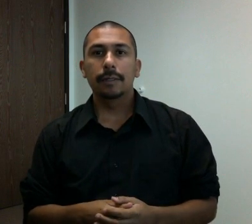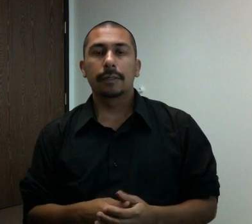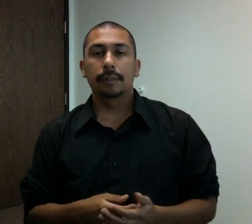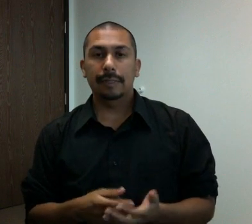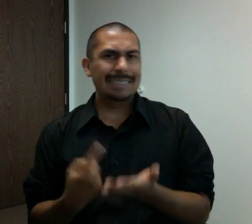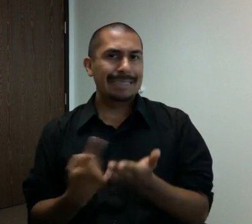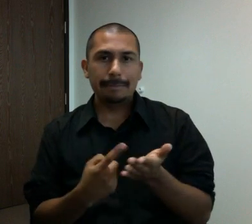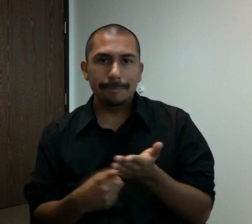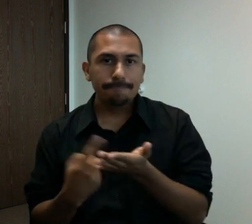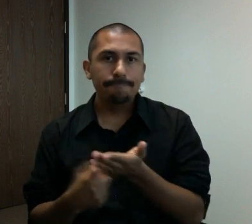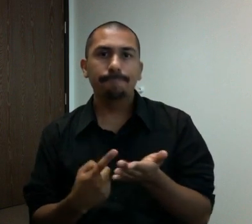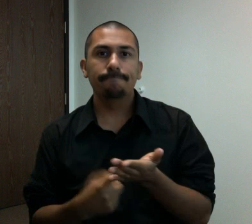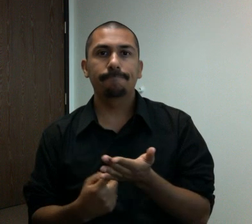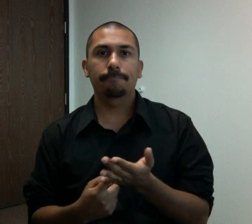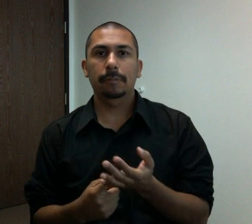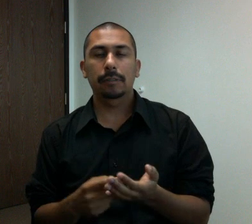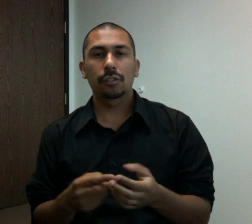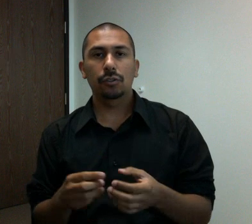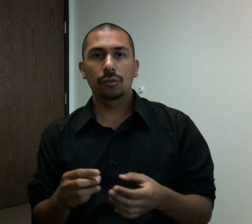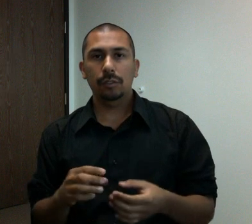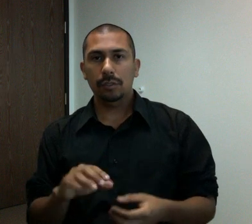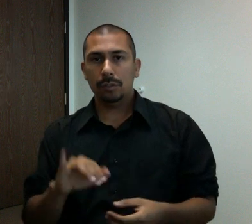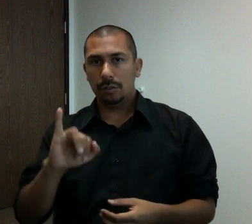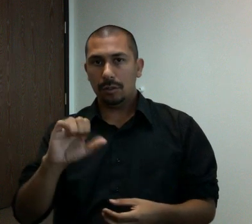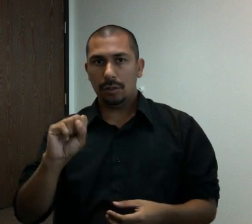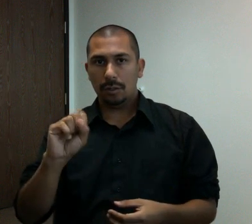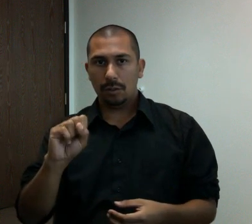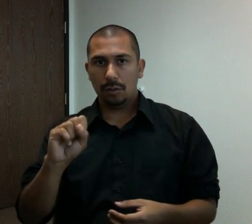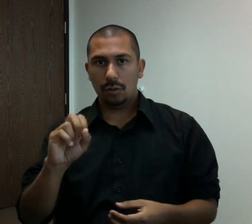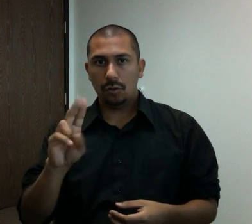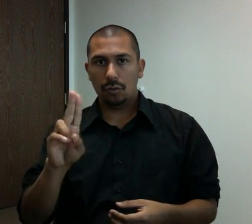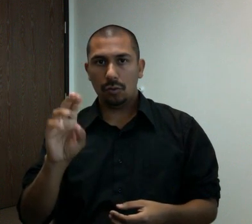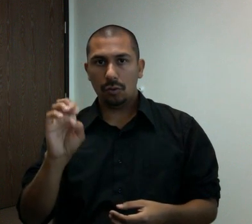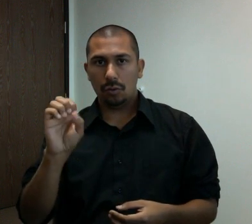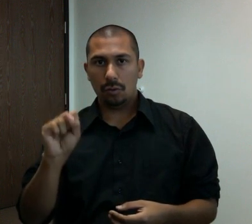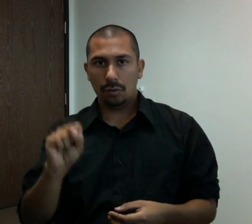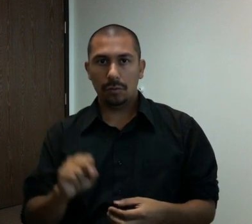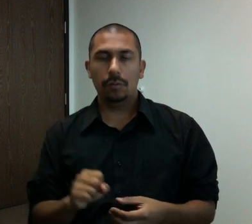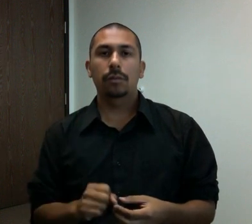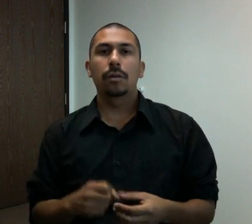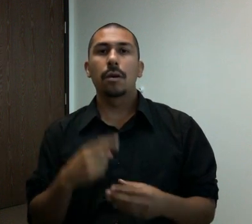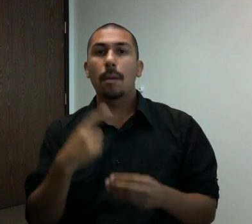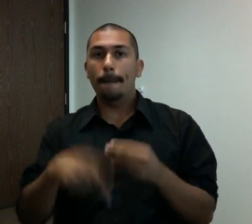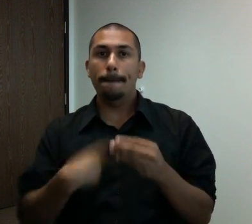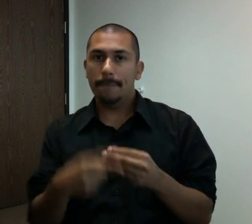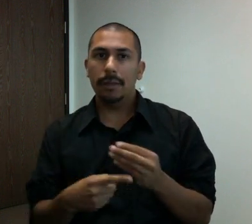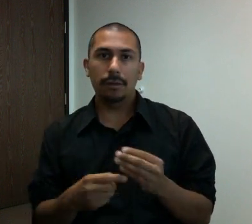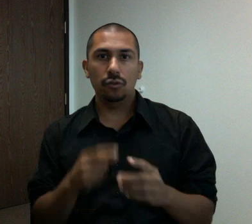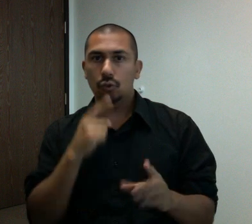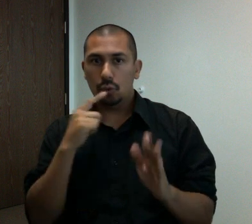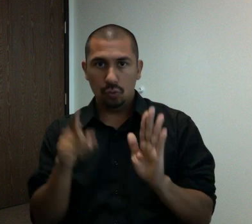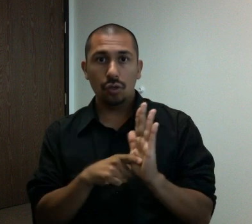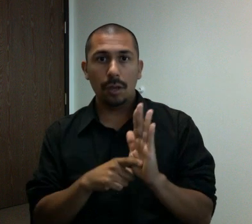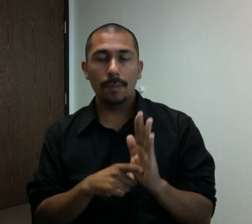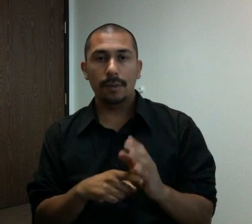decide on their research project that they're going to do related to that topic. And the activity that I